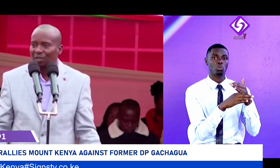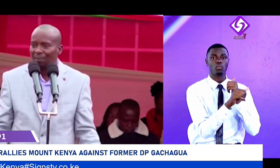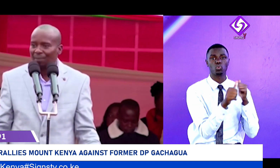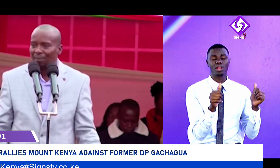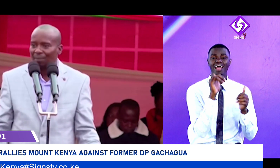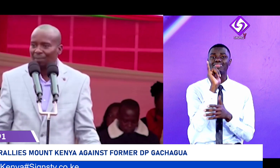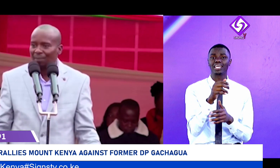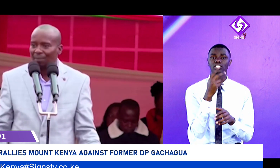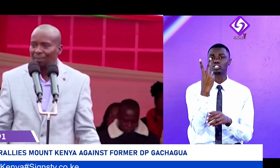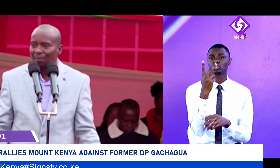tuta.